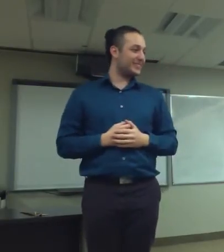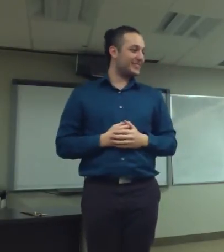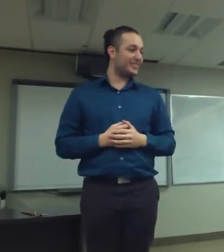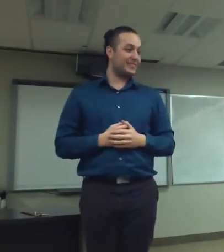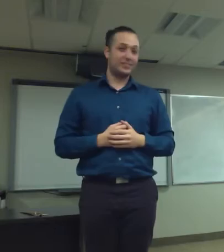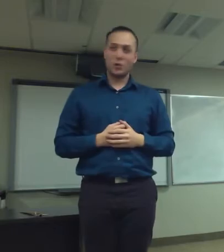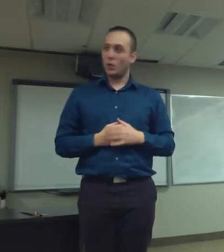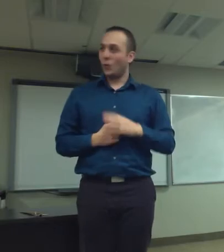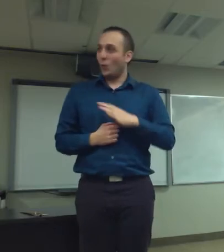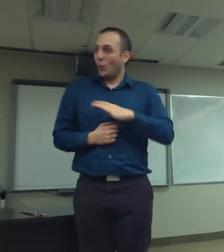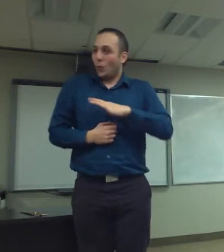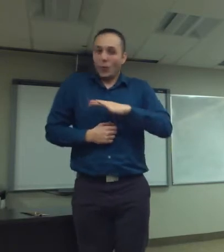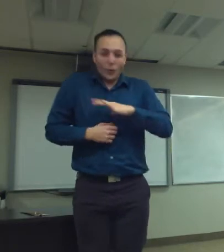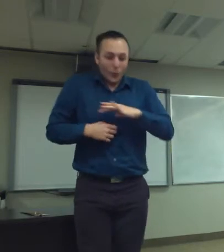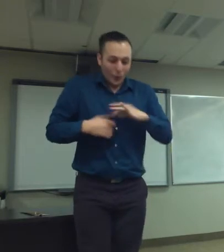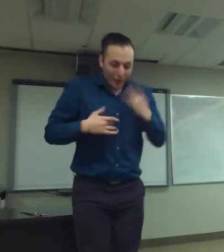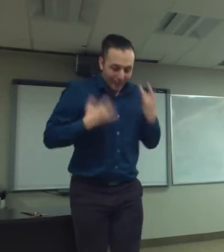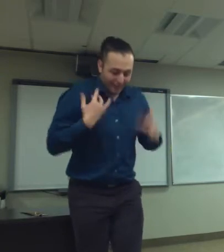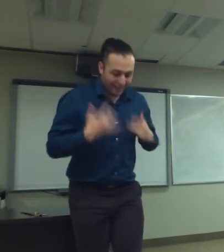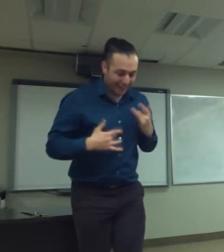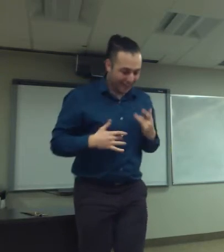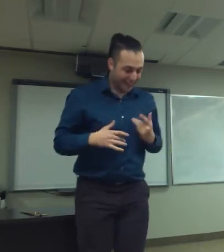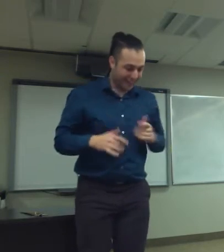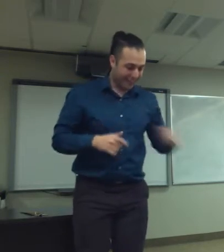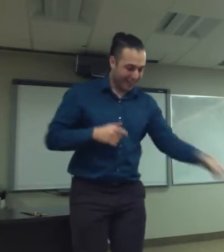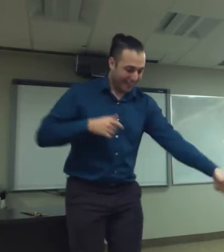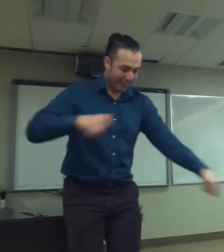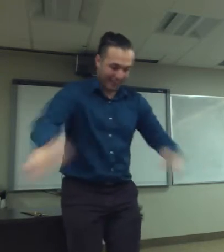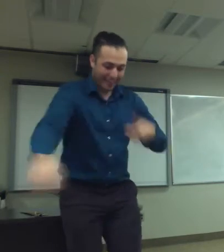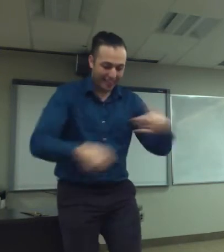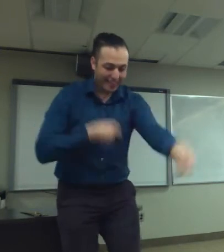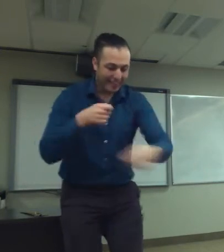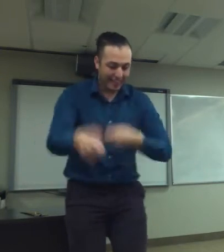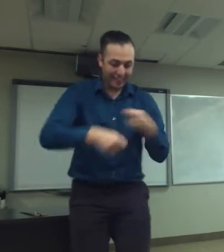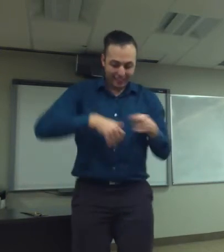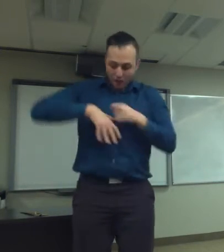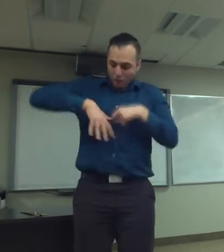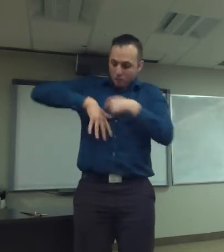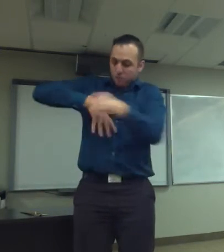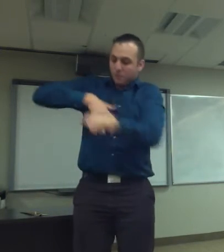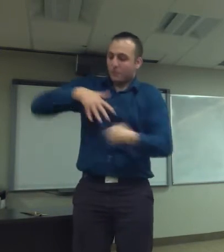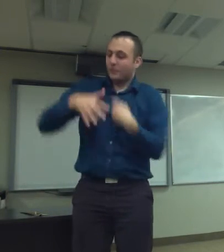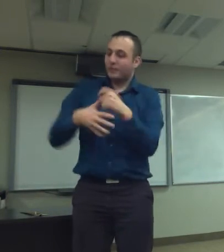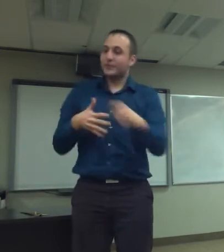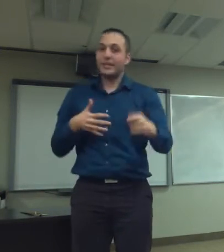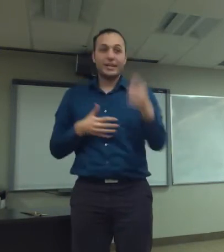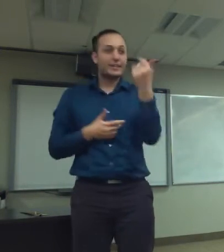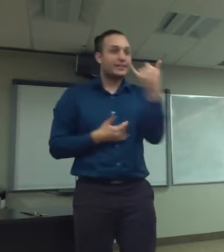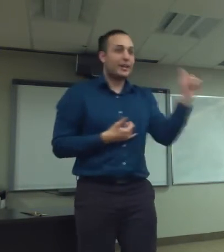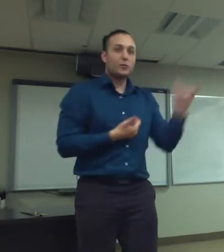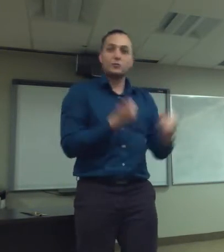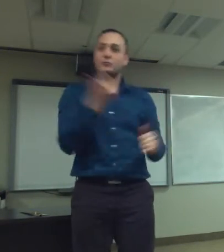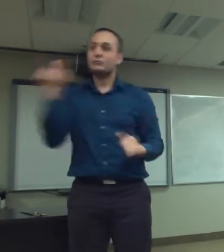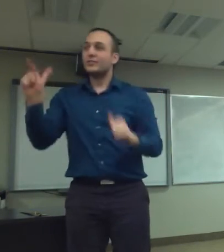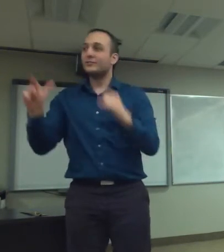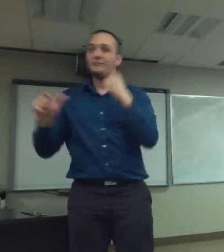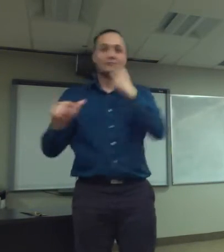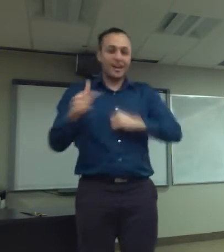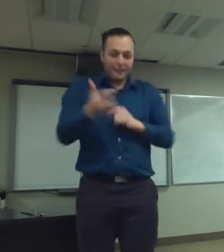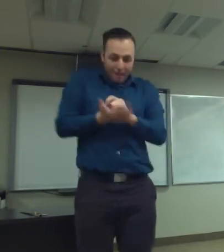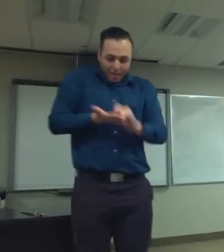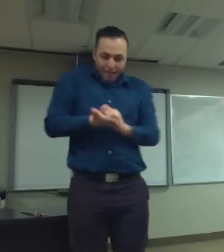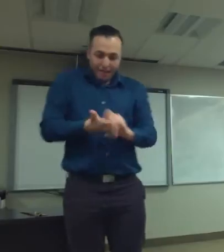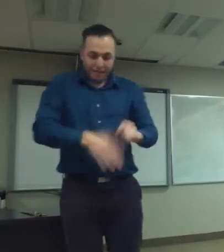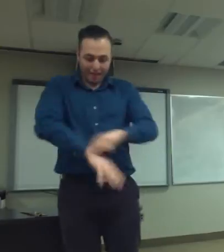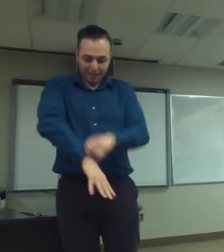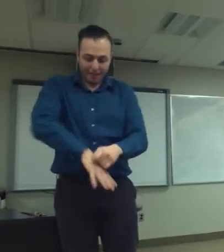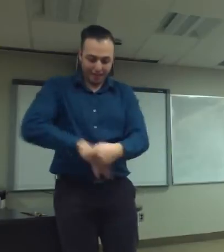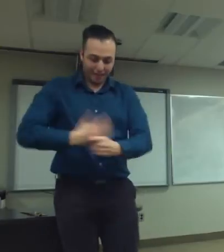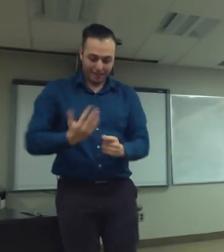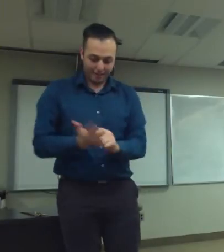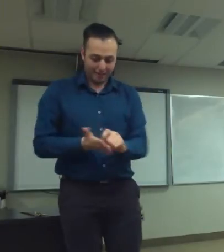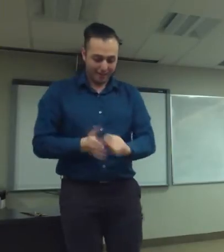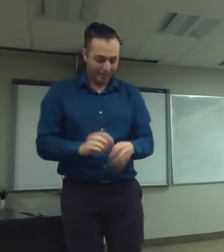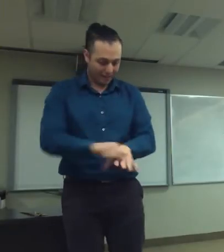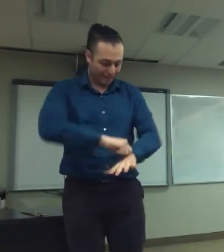And that was so pretty. She colored her hands yellow, green, and red.